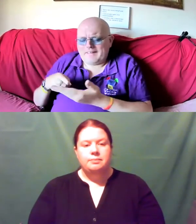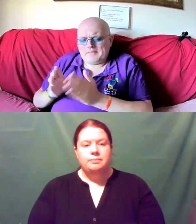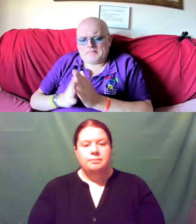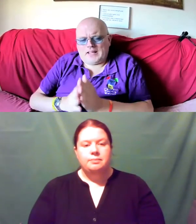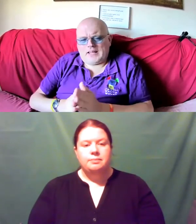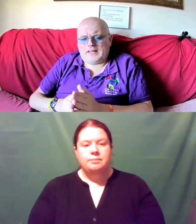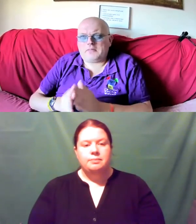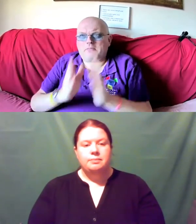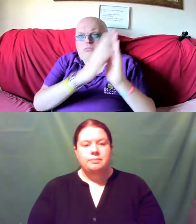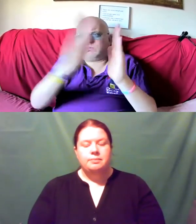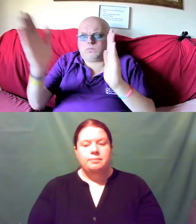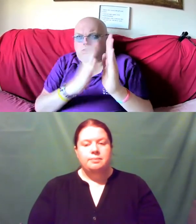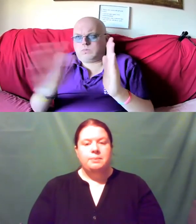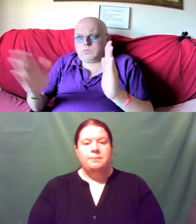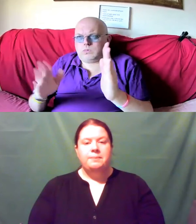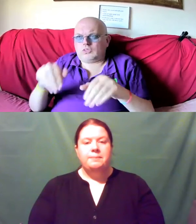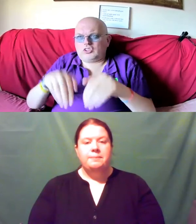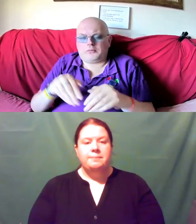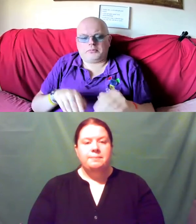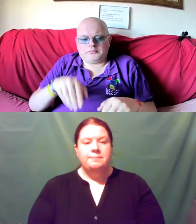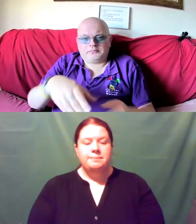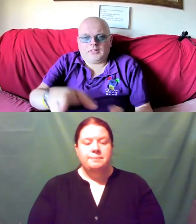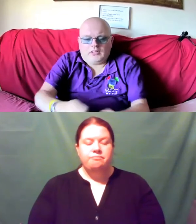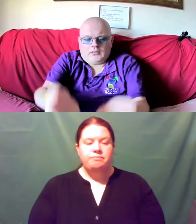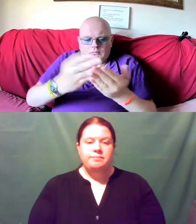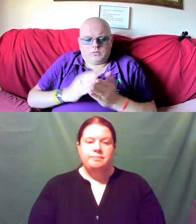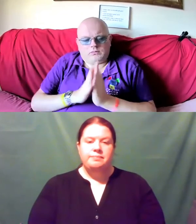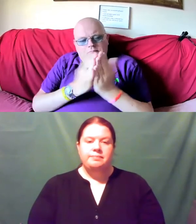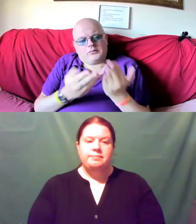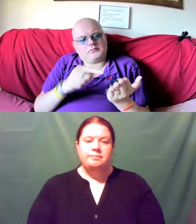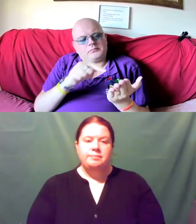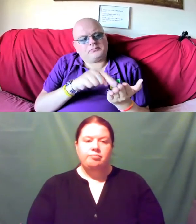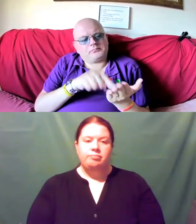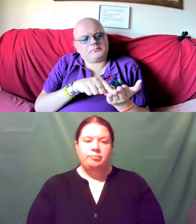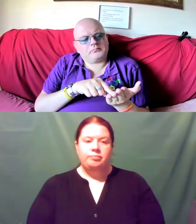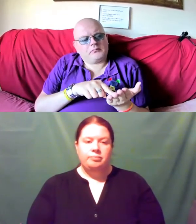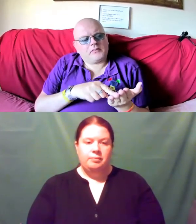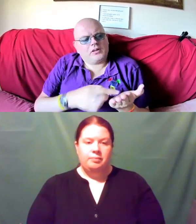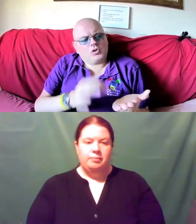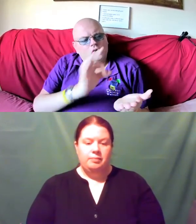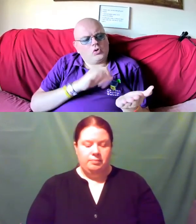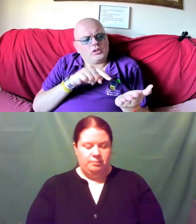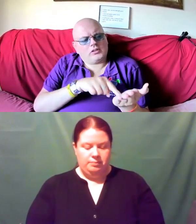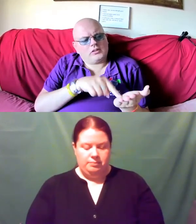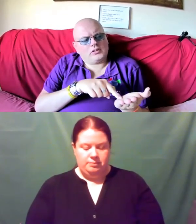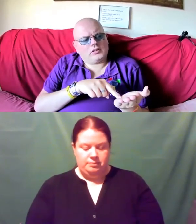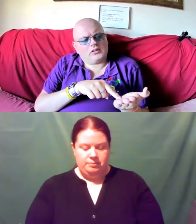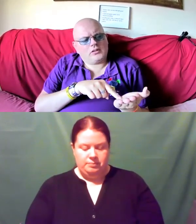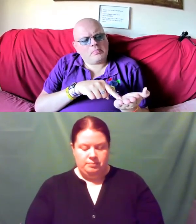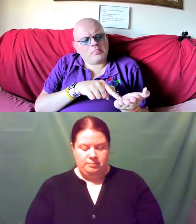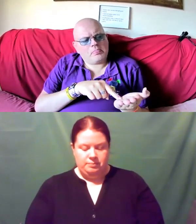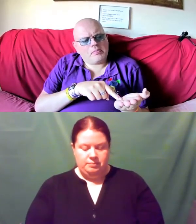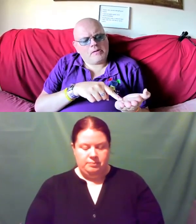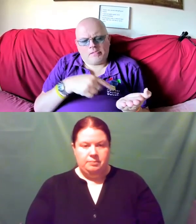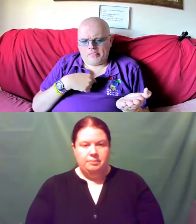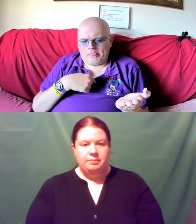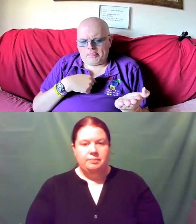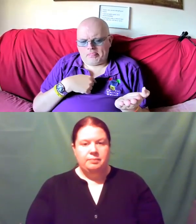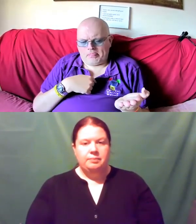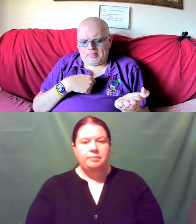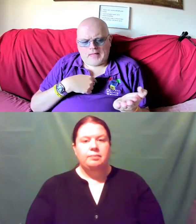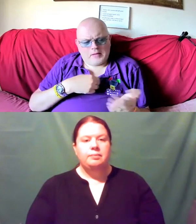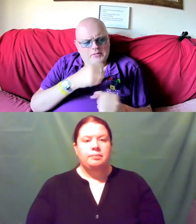the bookshop, and I opened it on the page, and the question that I saw on the page was, what do I do if I disagree with my